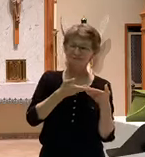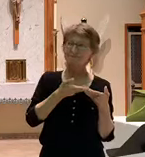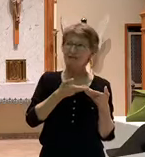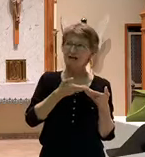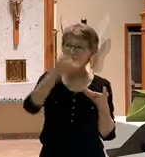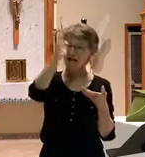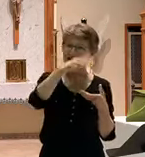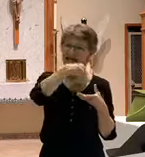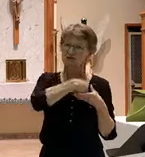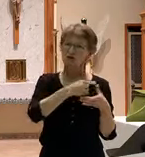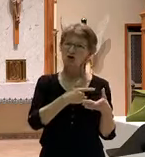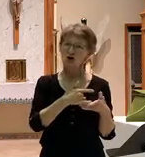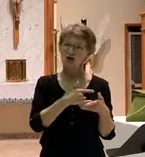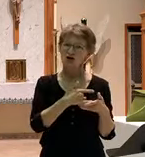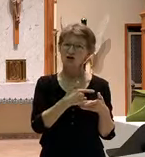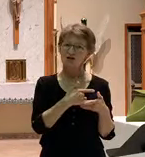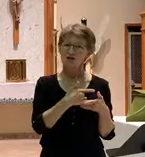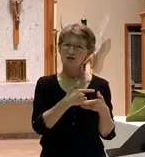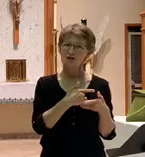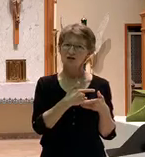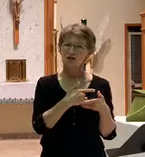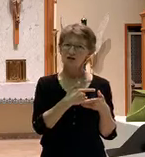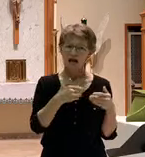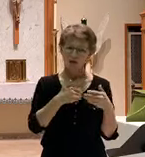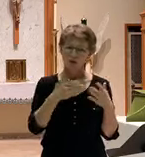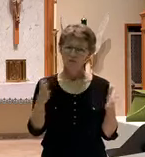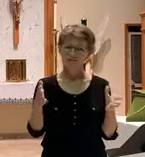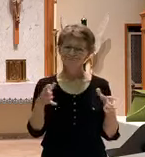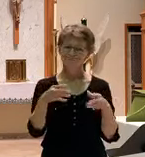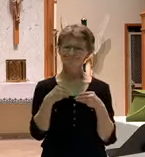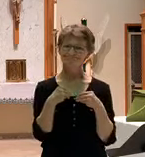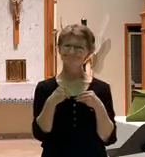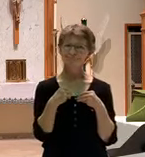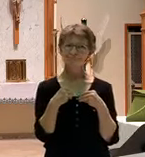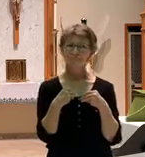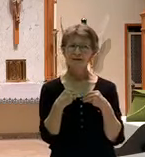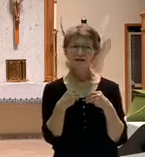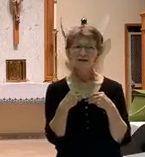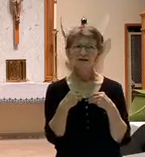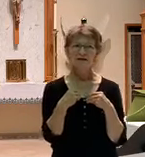and into our lives. And there's three ways